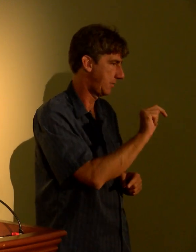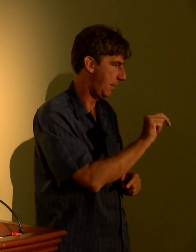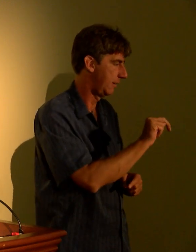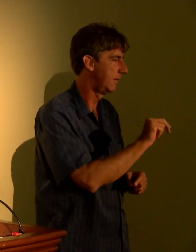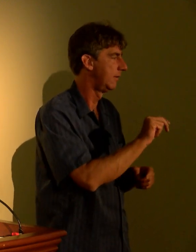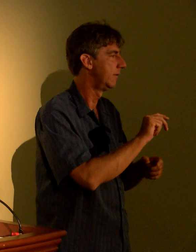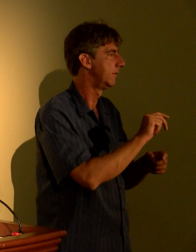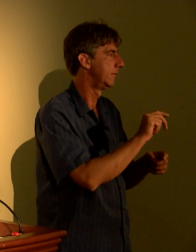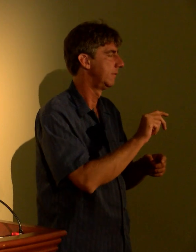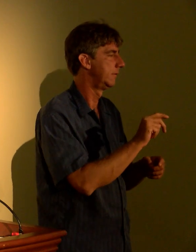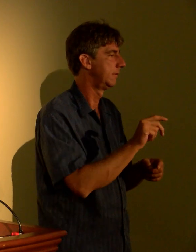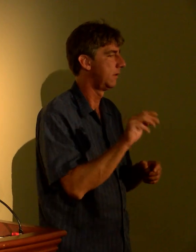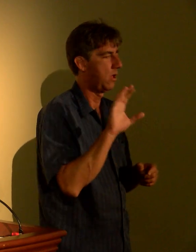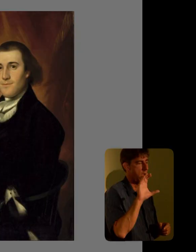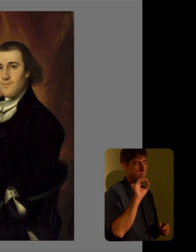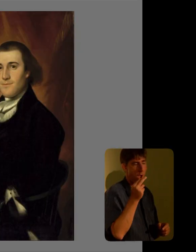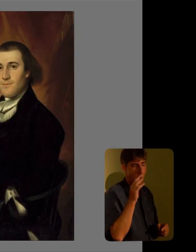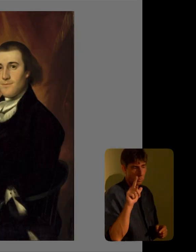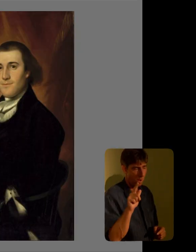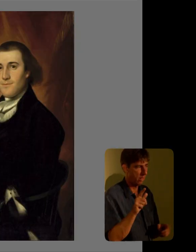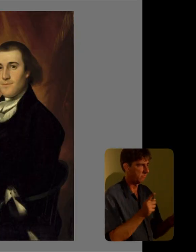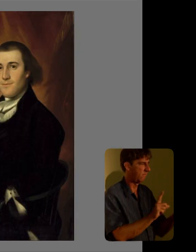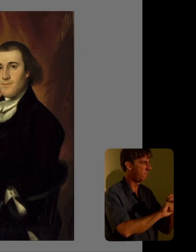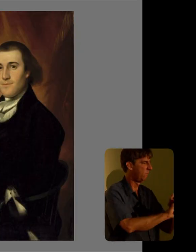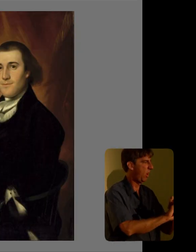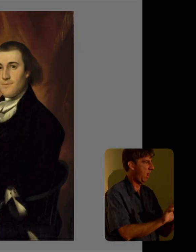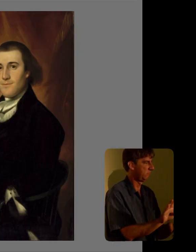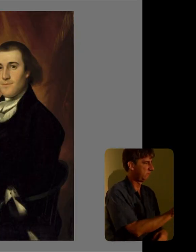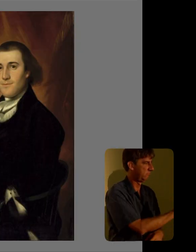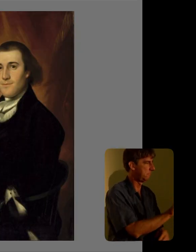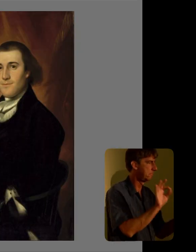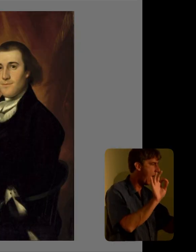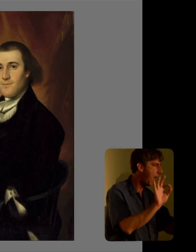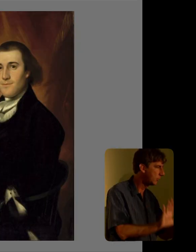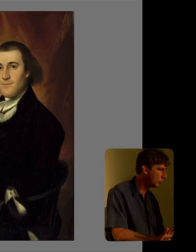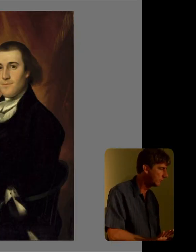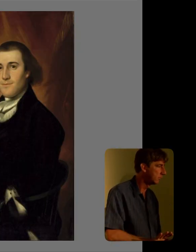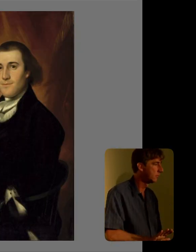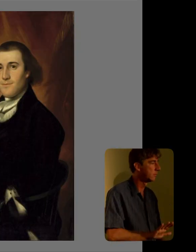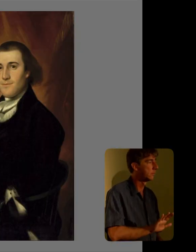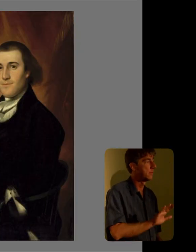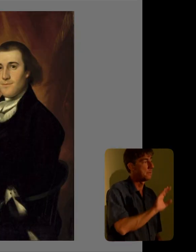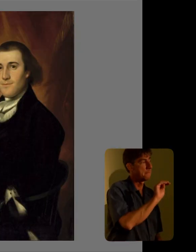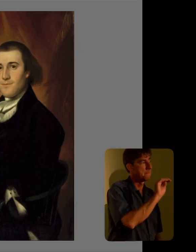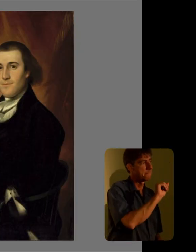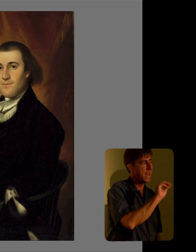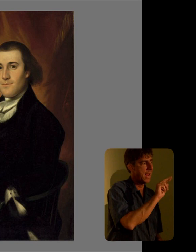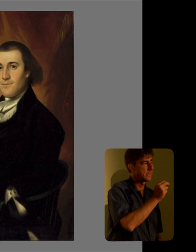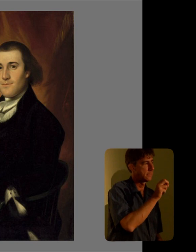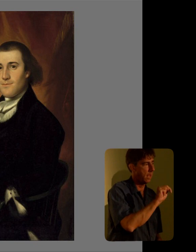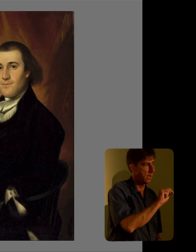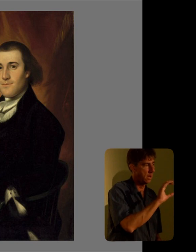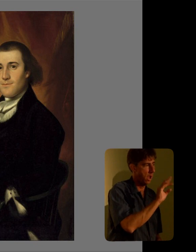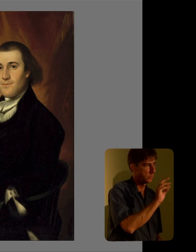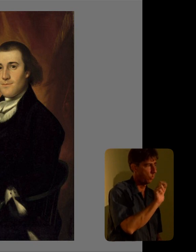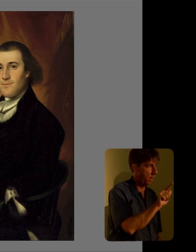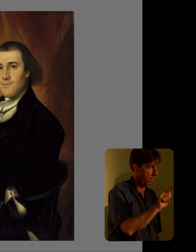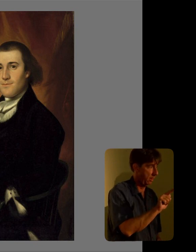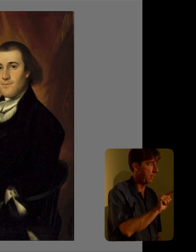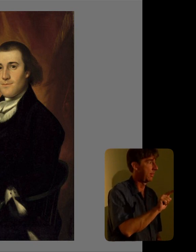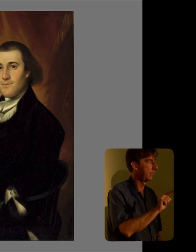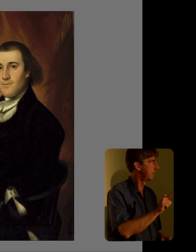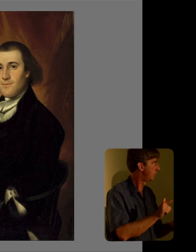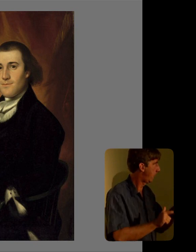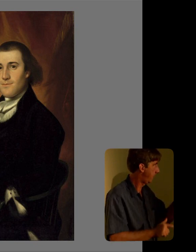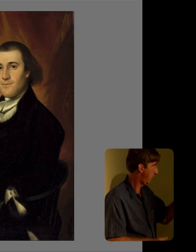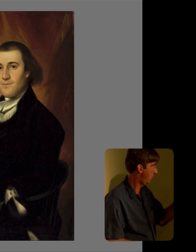and a fellow pastor of Reverend Cogswell. Reverend Cogswell's son, Mason Cogswell, seen here in a